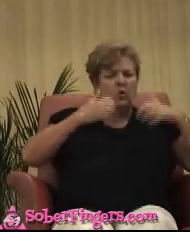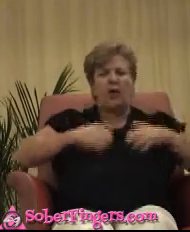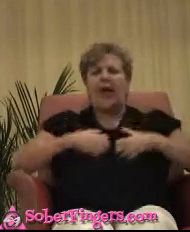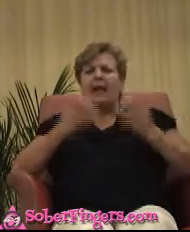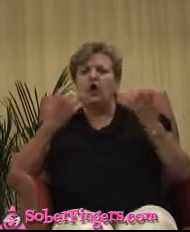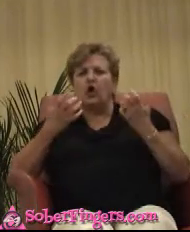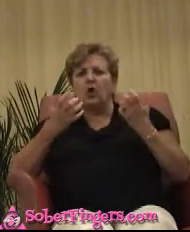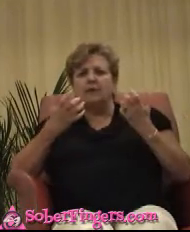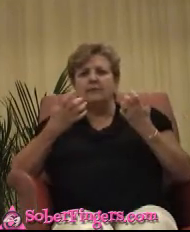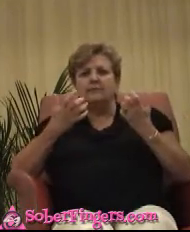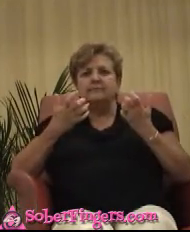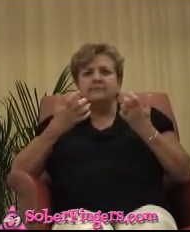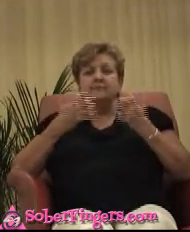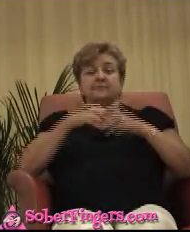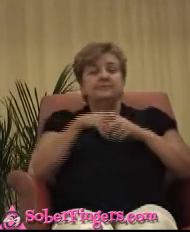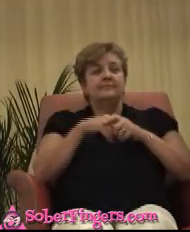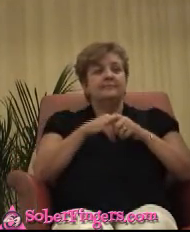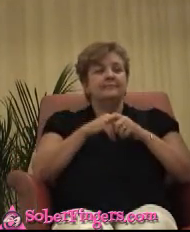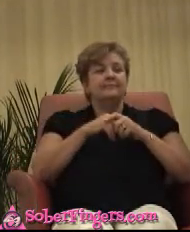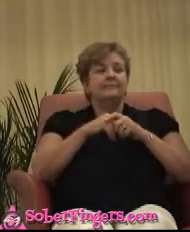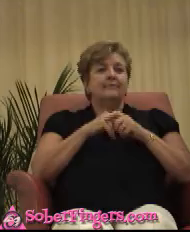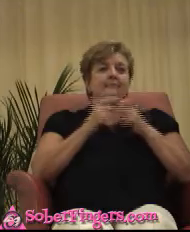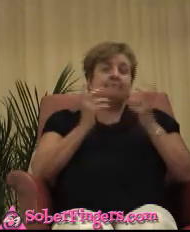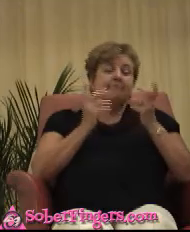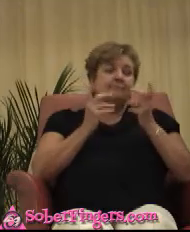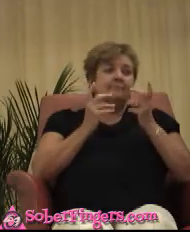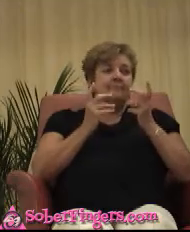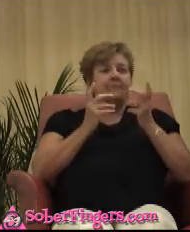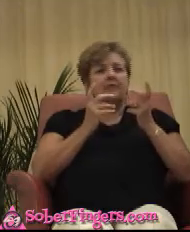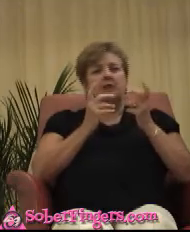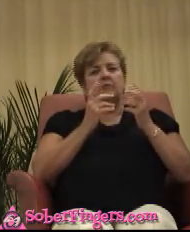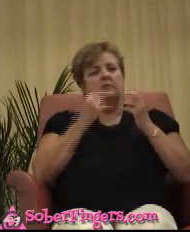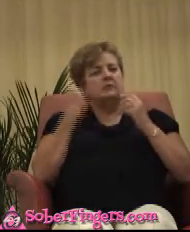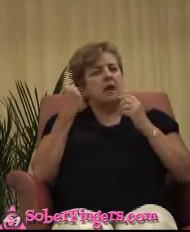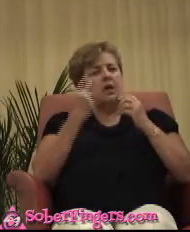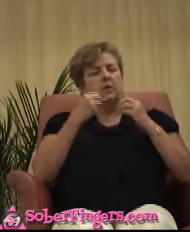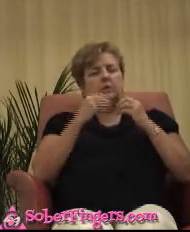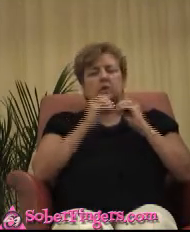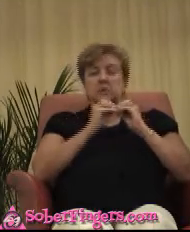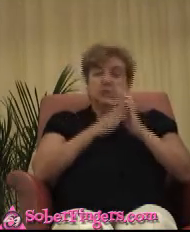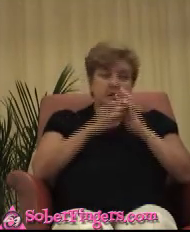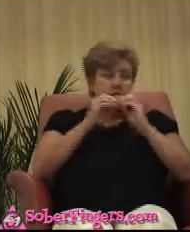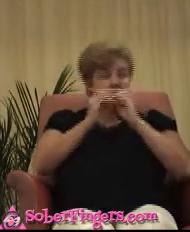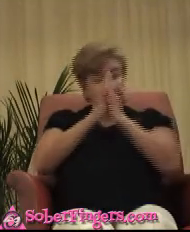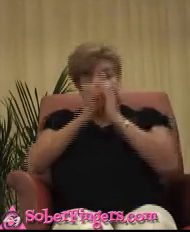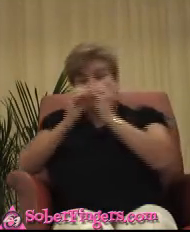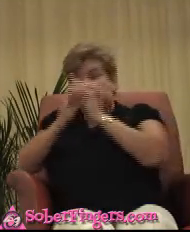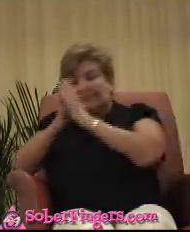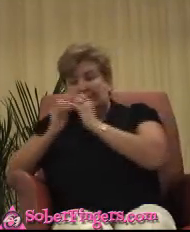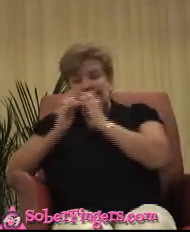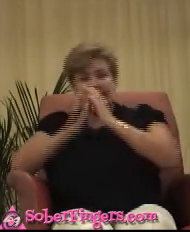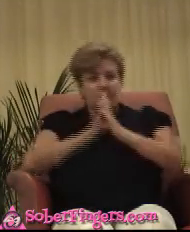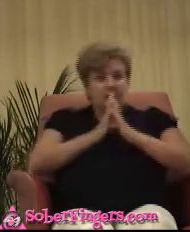And I got into a lot of conflicts and clashes with these step-parents and step-siblings. And I wouldn't know one of them if they were in the room